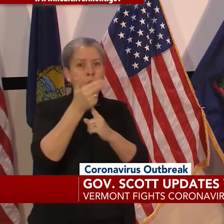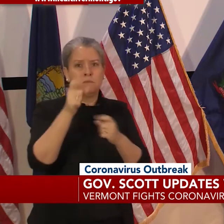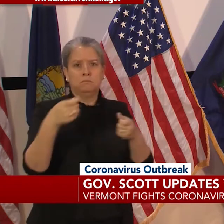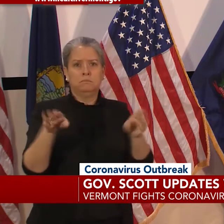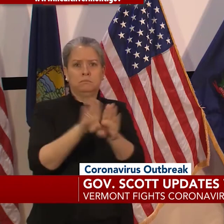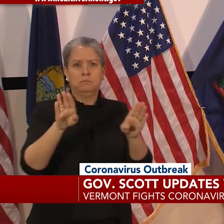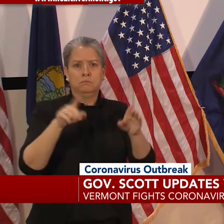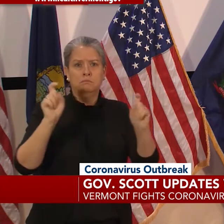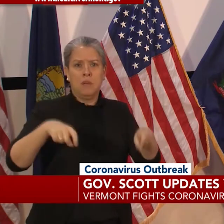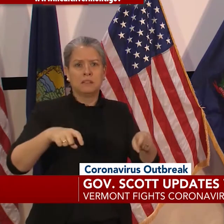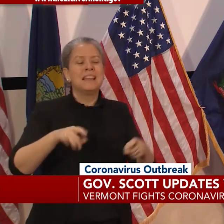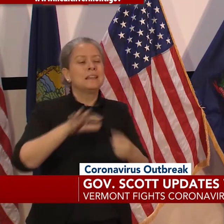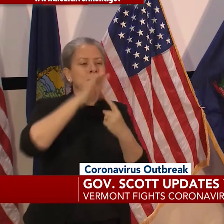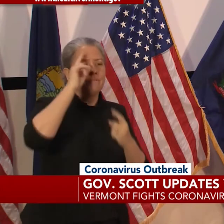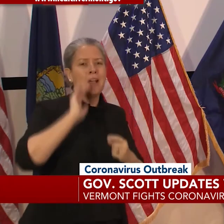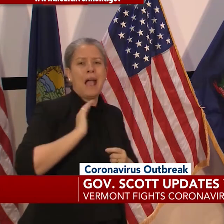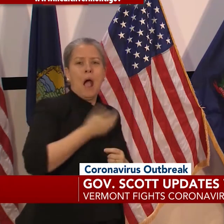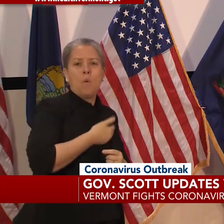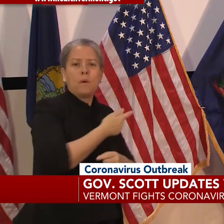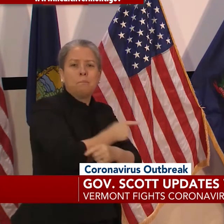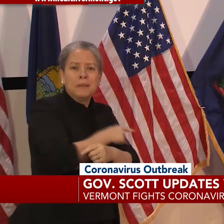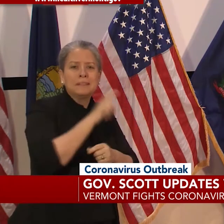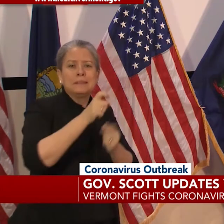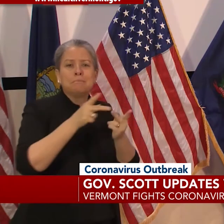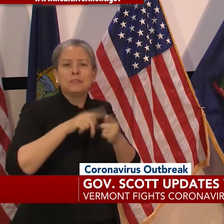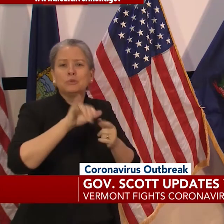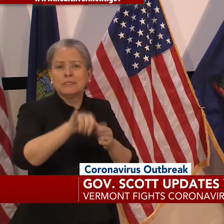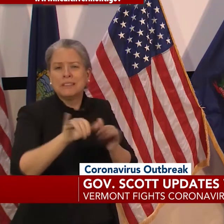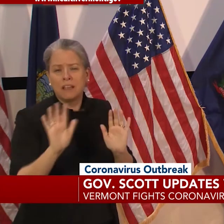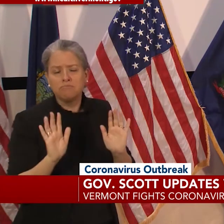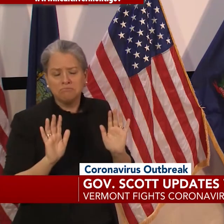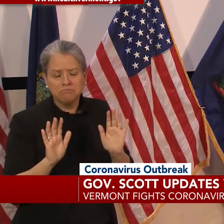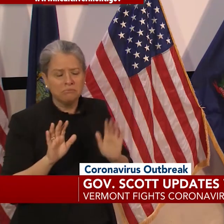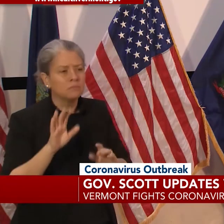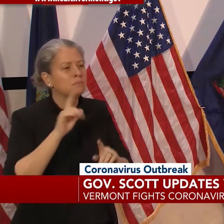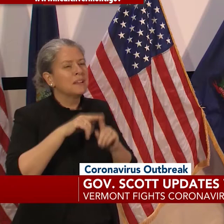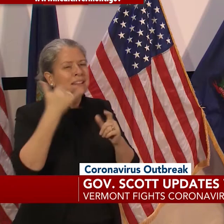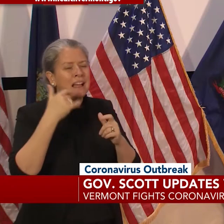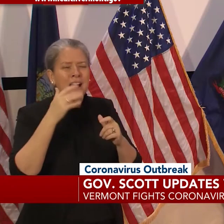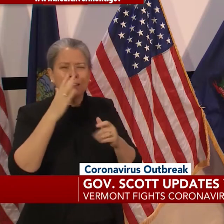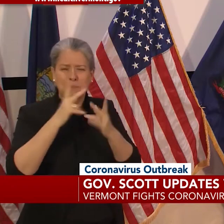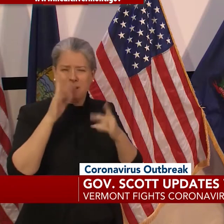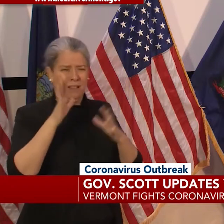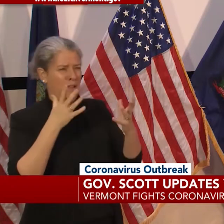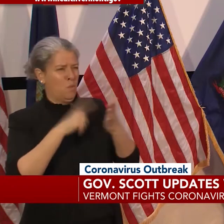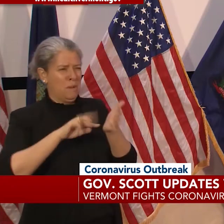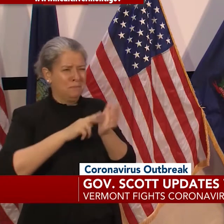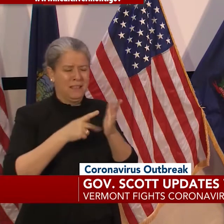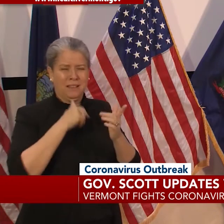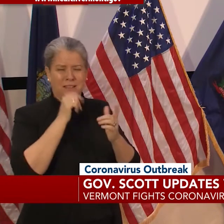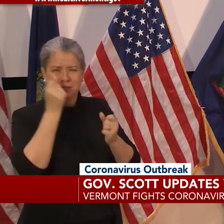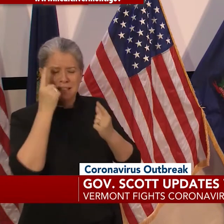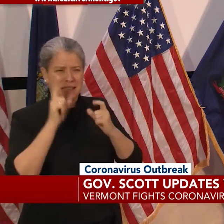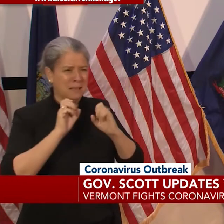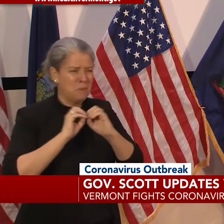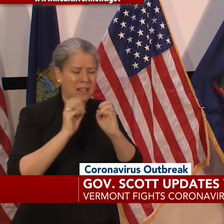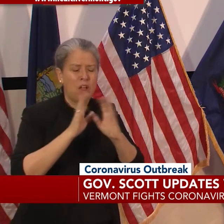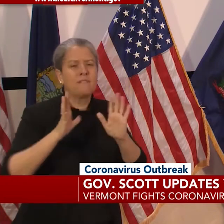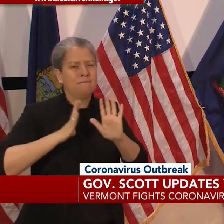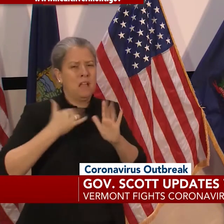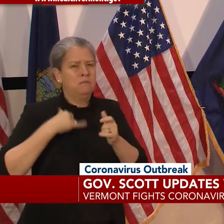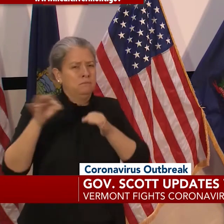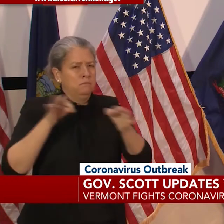support our COVID-19 response. To provide more certainty on what this means,